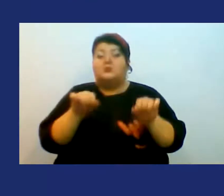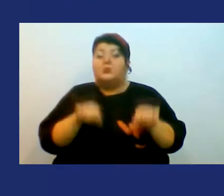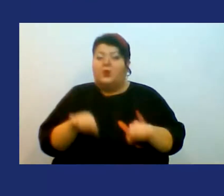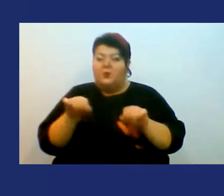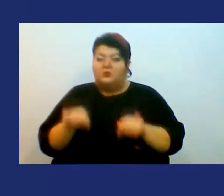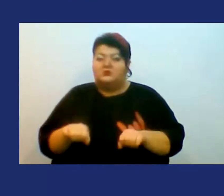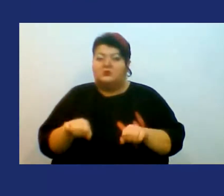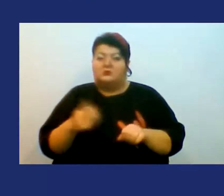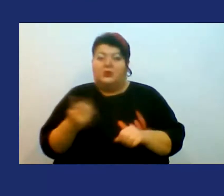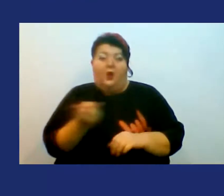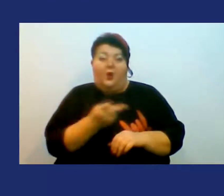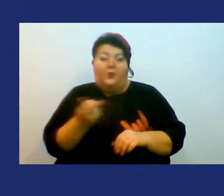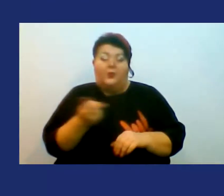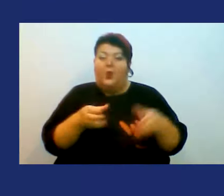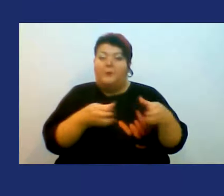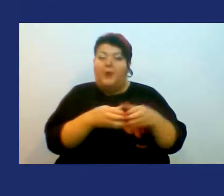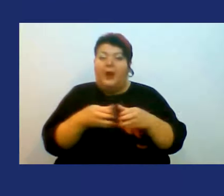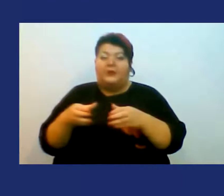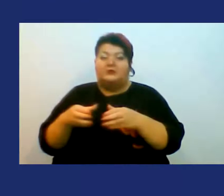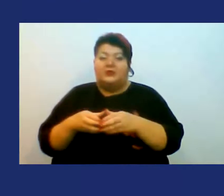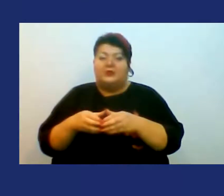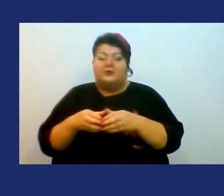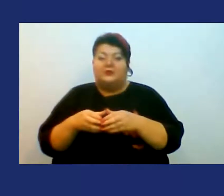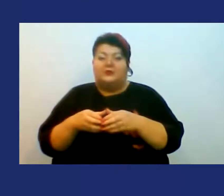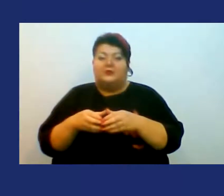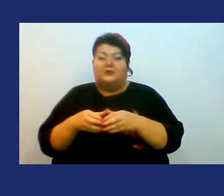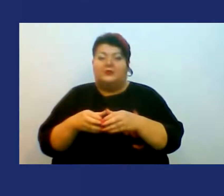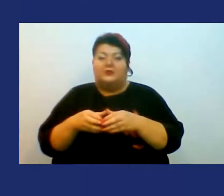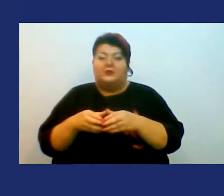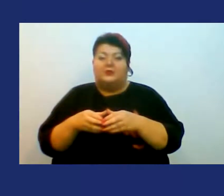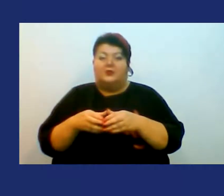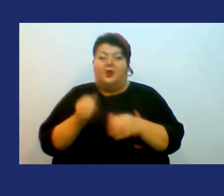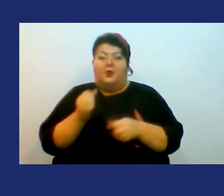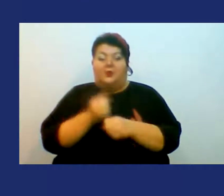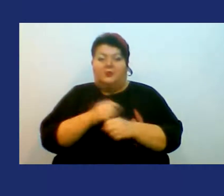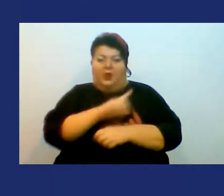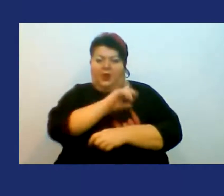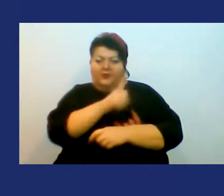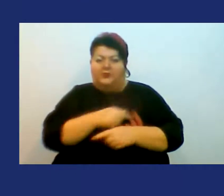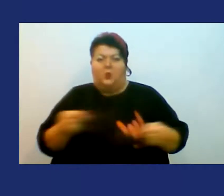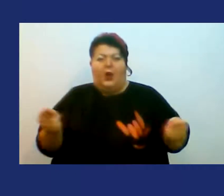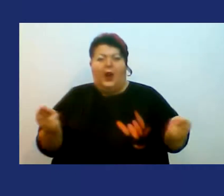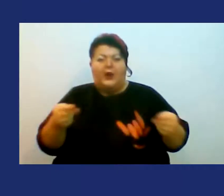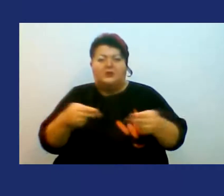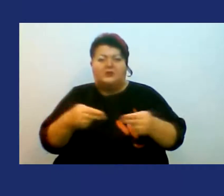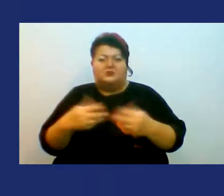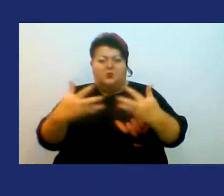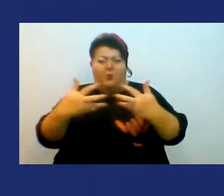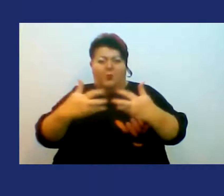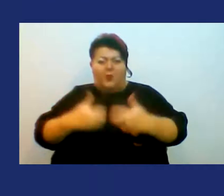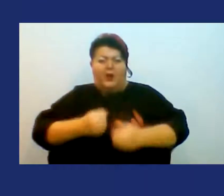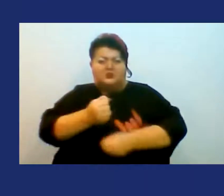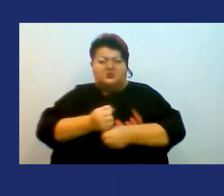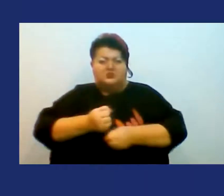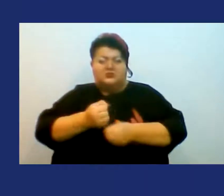volunteers' involvement during the election campaign, the ability of both political parties to use the